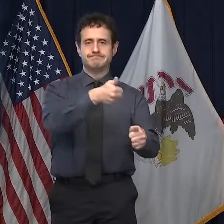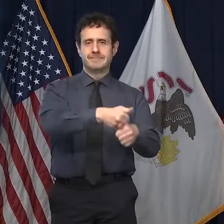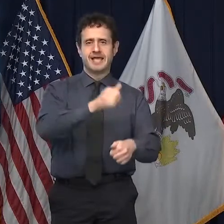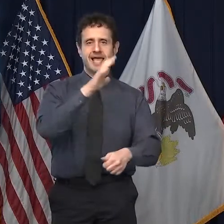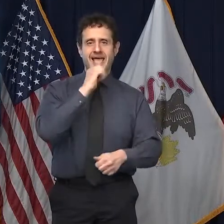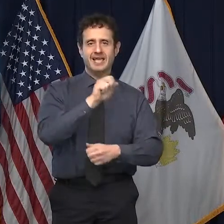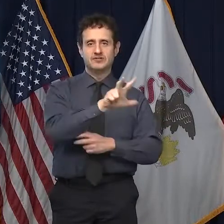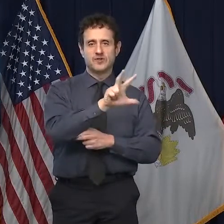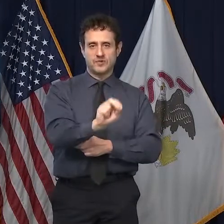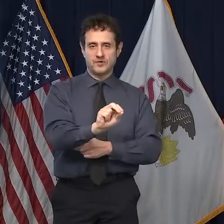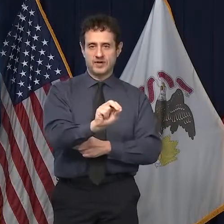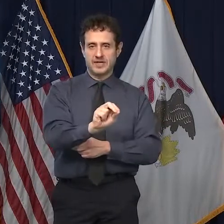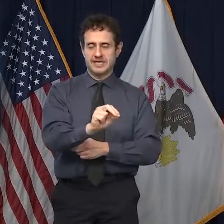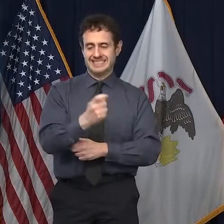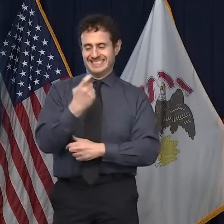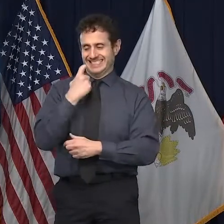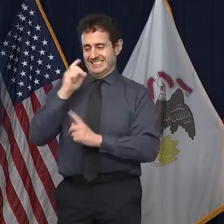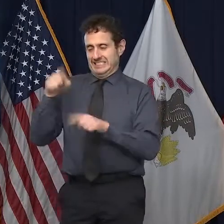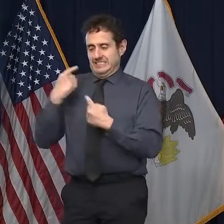Overnight,